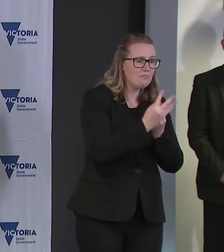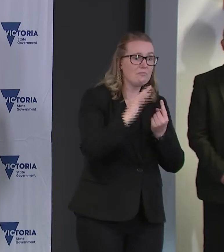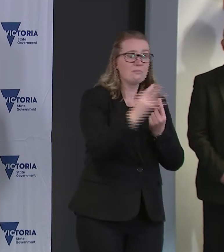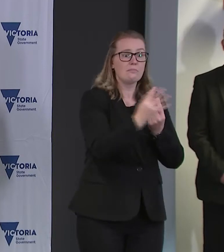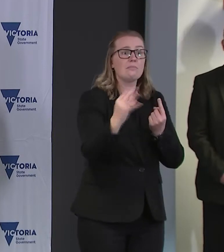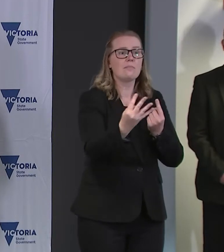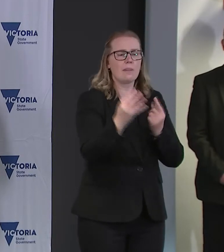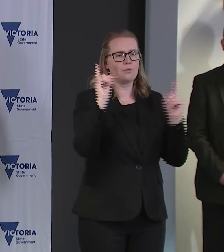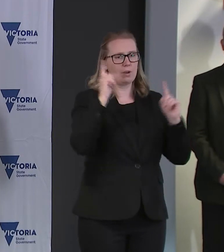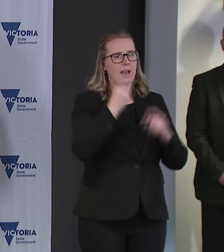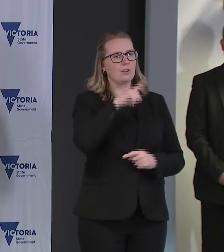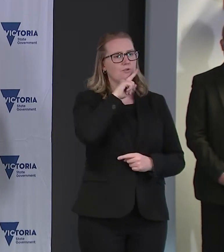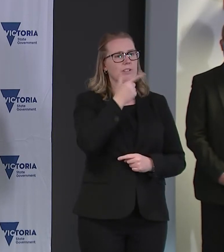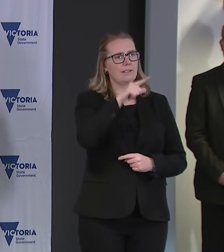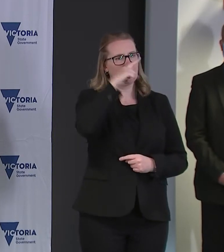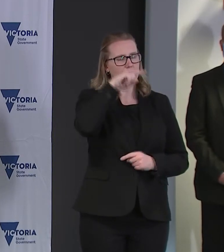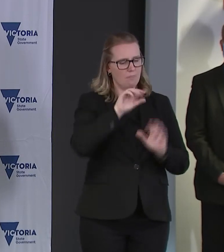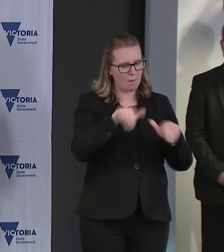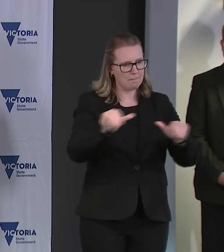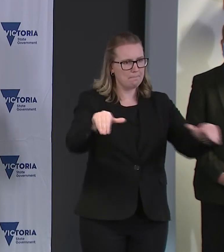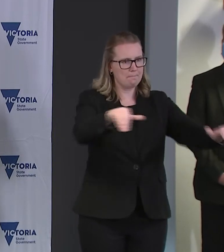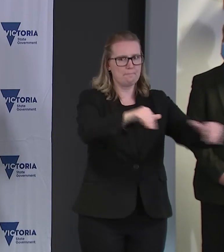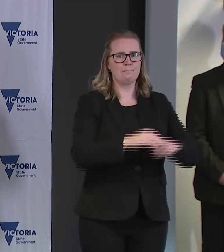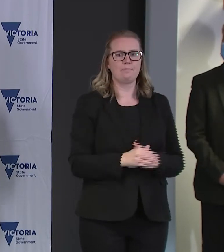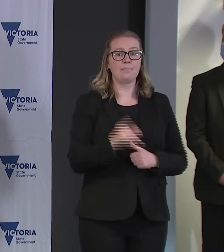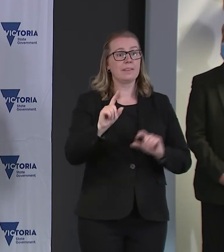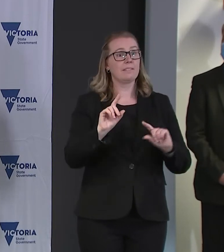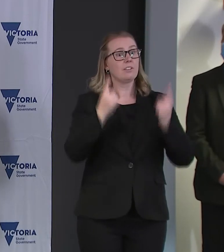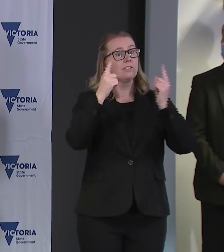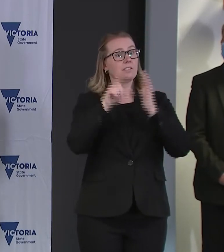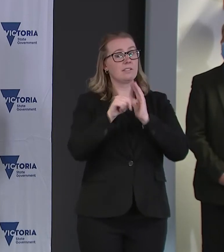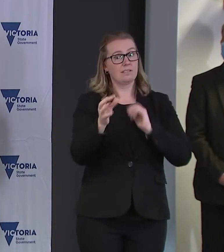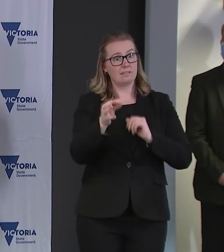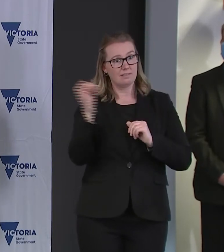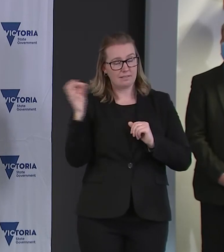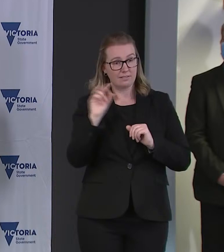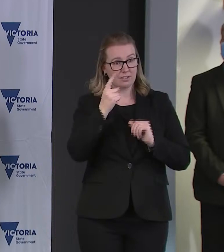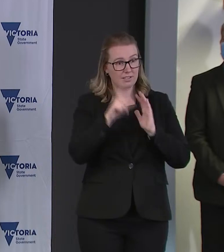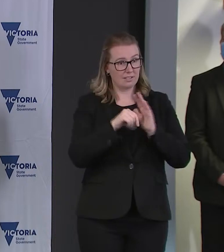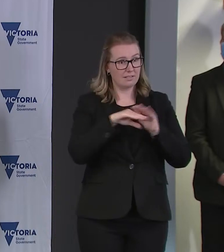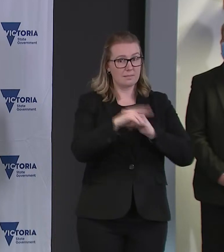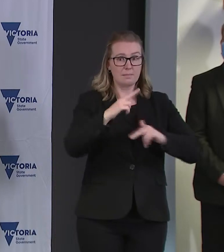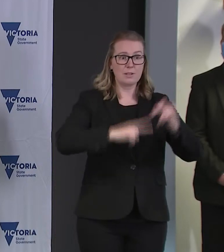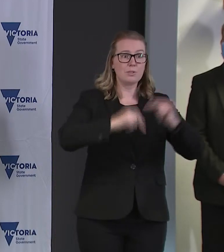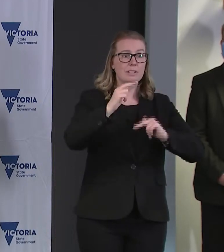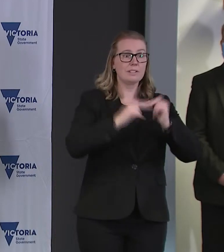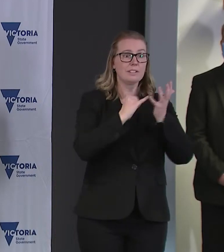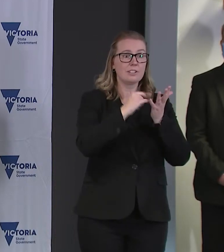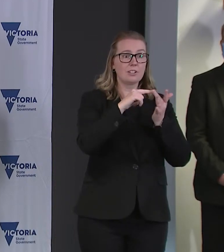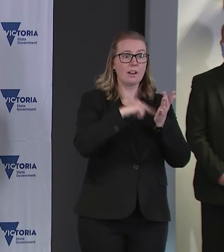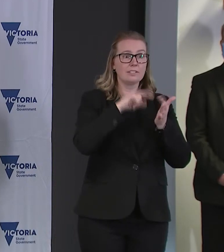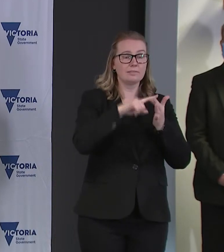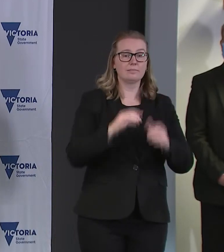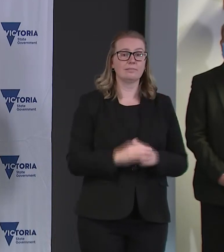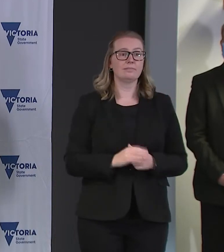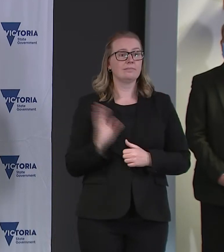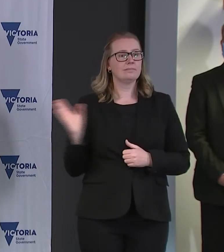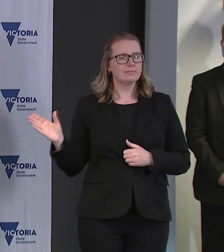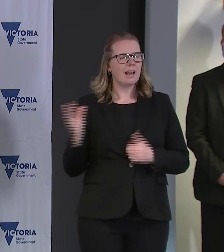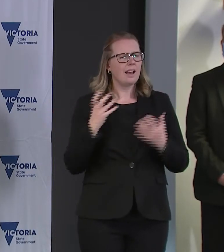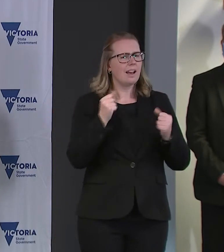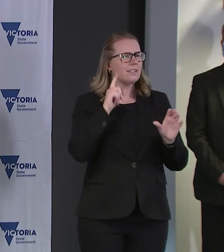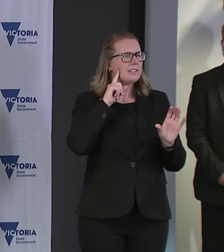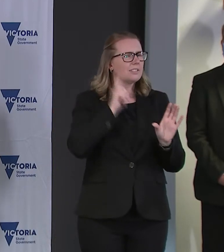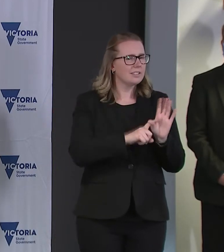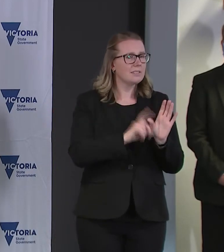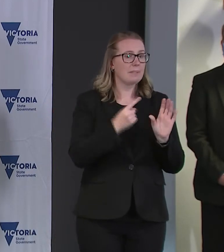the full 170. And is that the first time it's happened at a building site in the city? I think we've had them before last year. Certainly it's the first time we've seen this kind of exposure